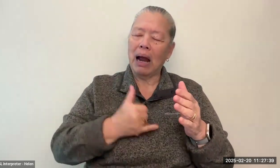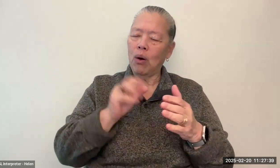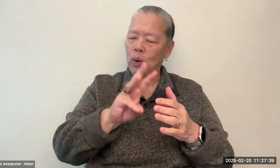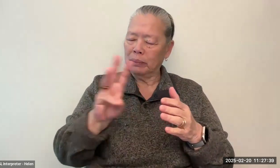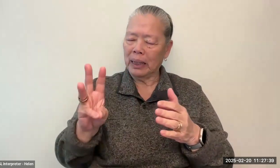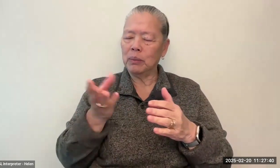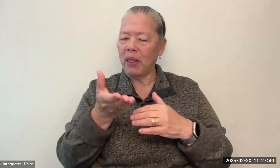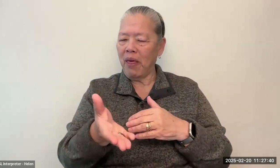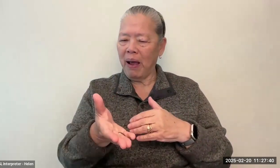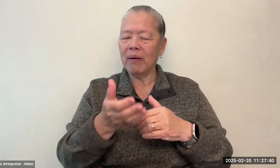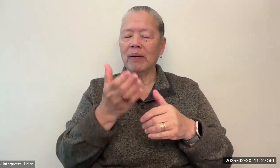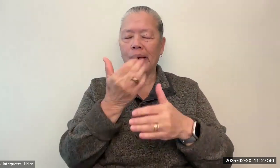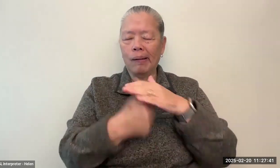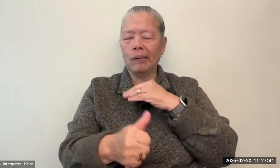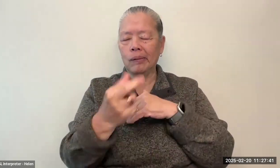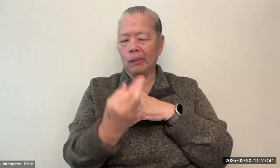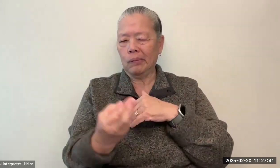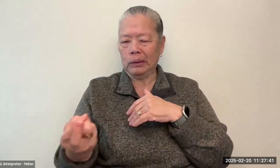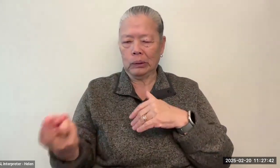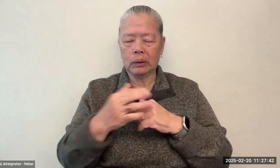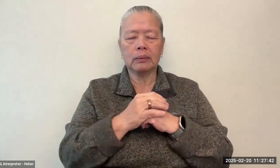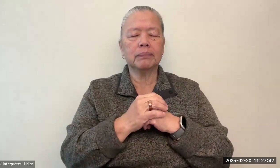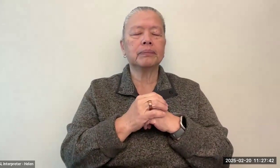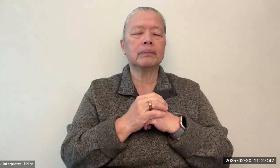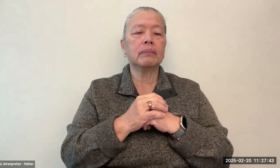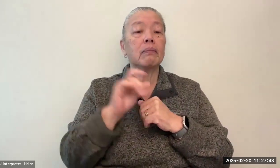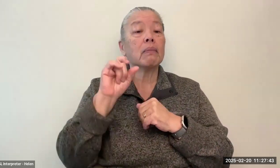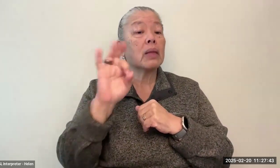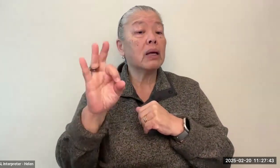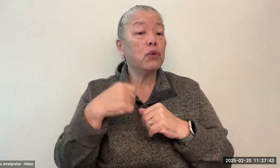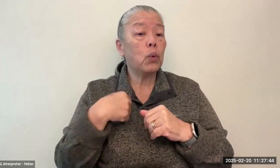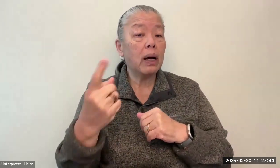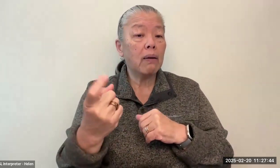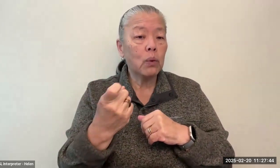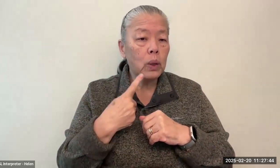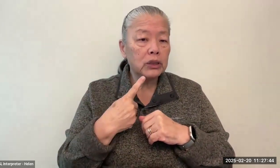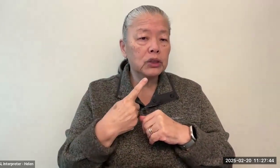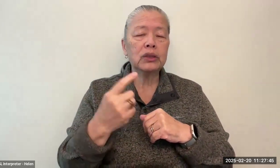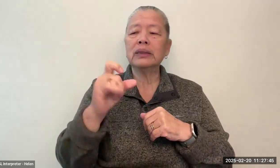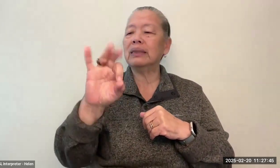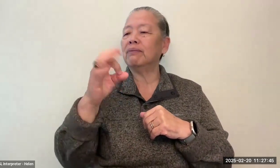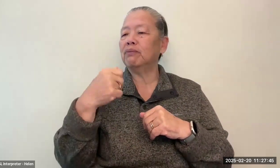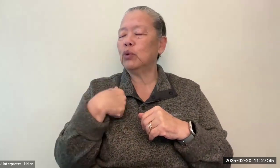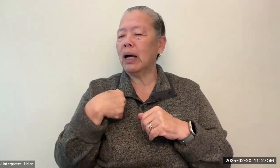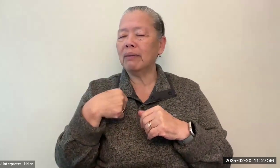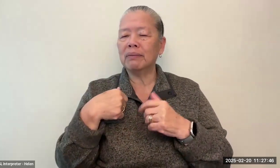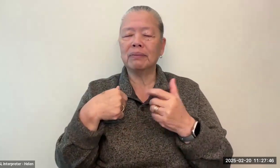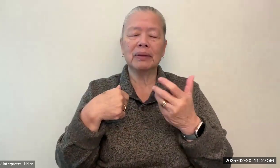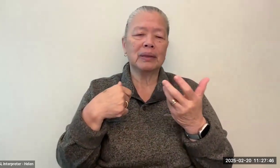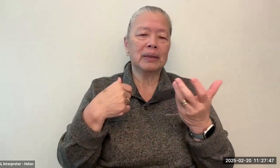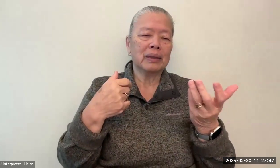resourceumc.org/regionalization at a later date. If you have questions or suggestions about any of the resources that I've presented to you